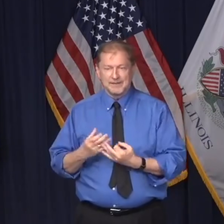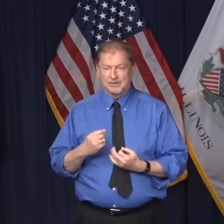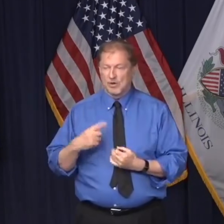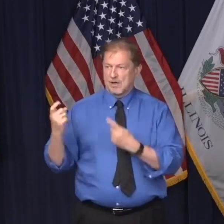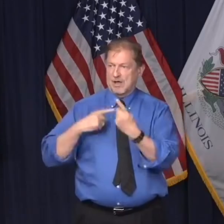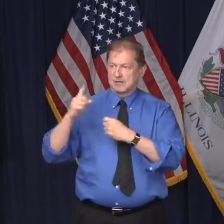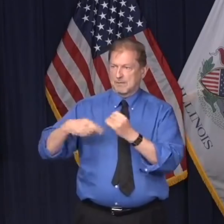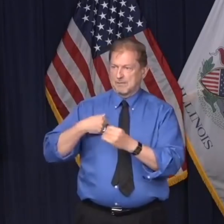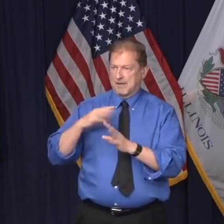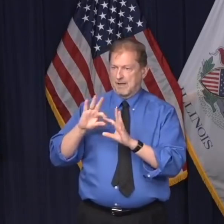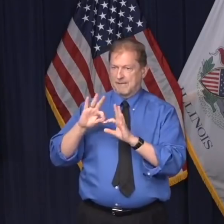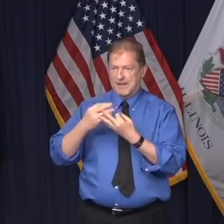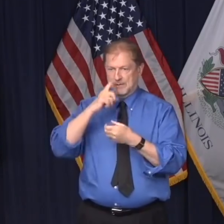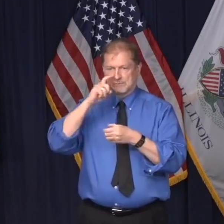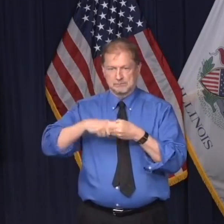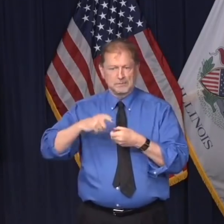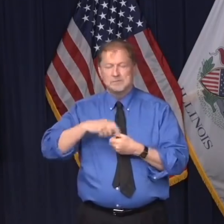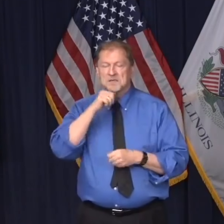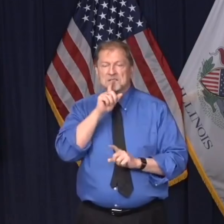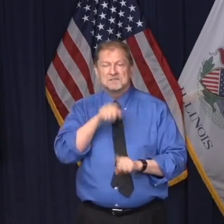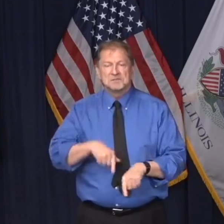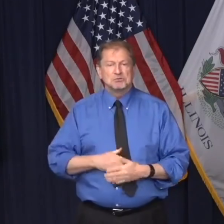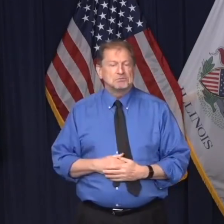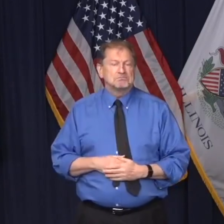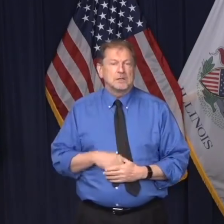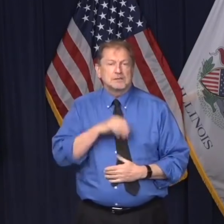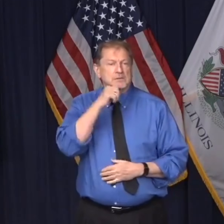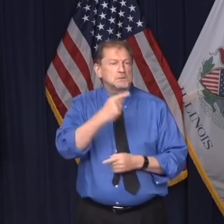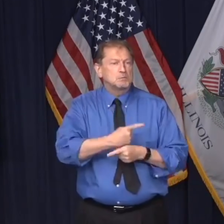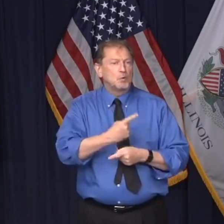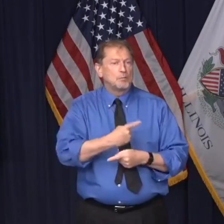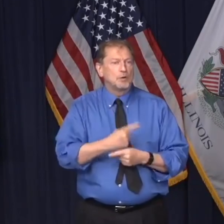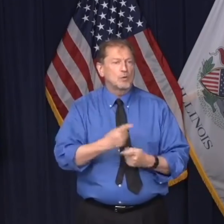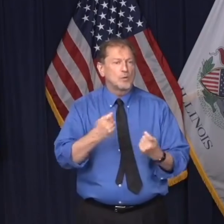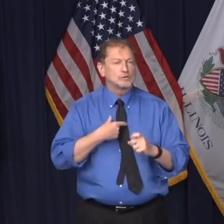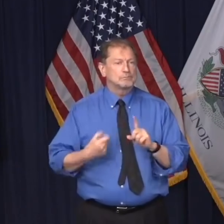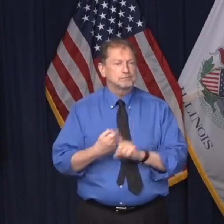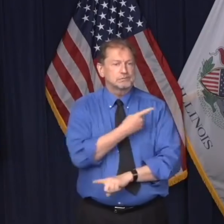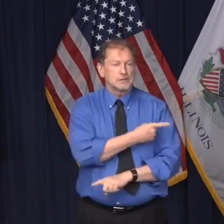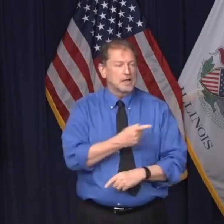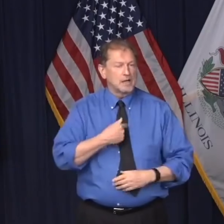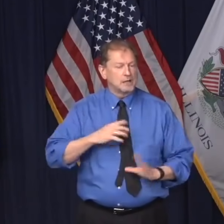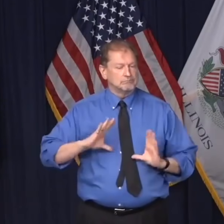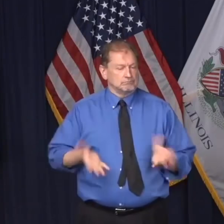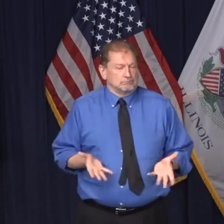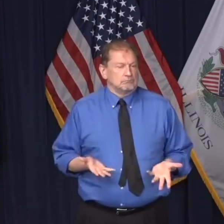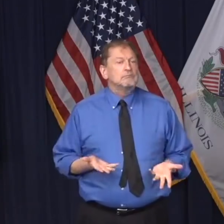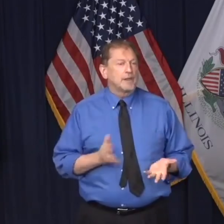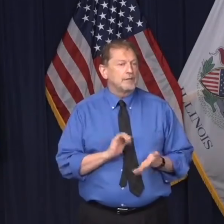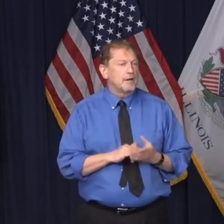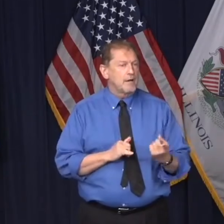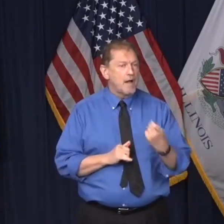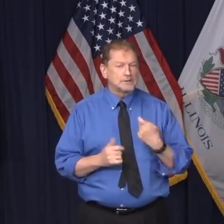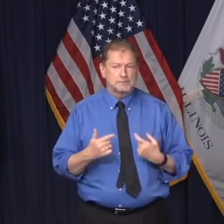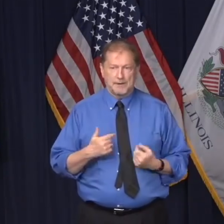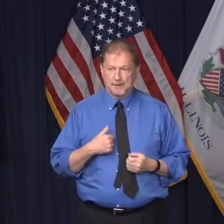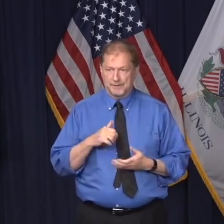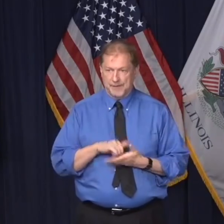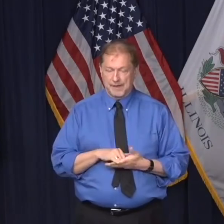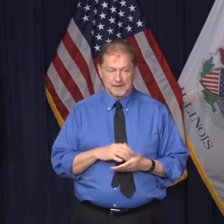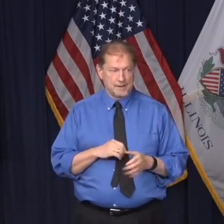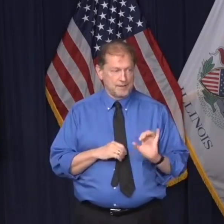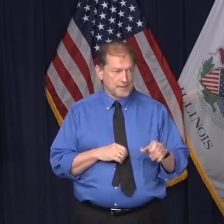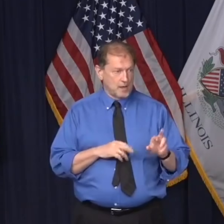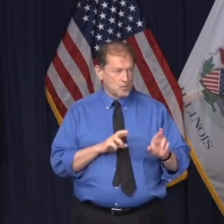to answer that question. It's inappropriate, and I find it reprehensible, honestly, that